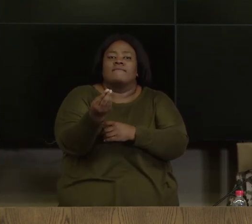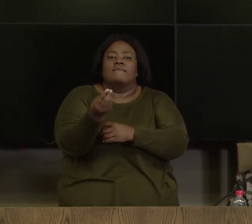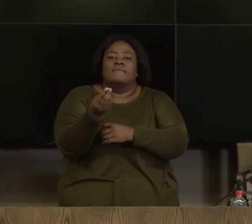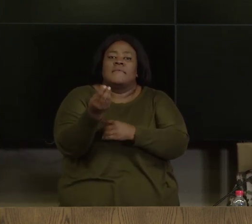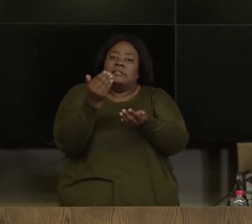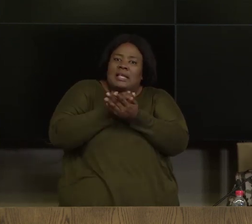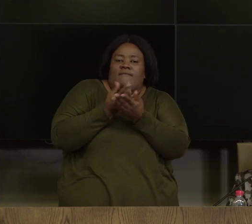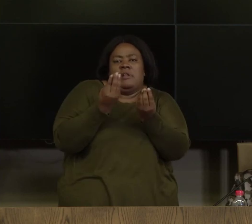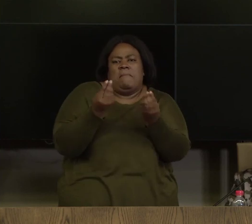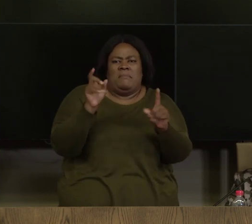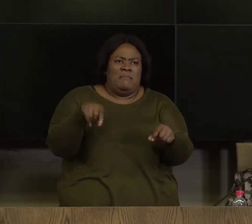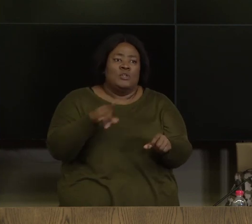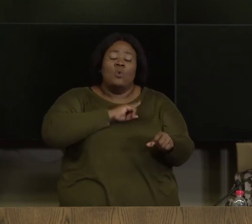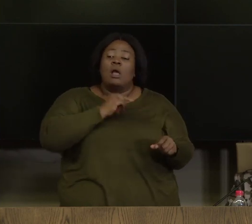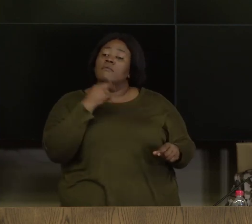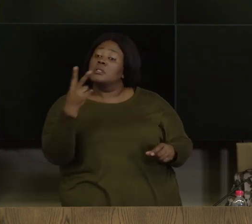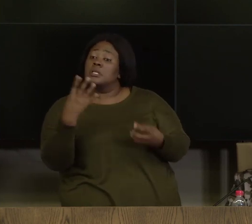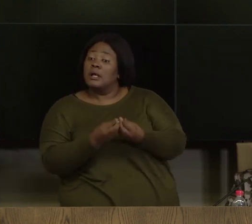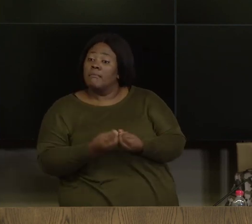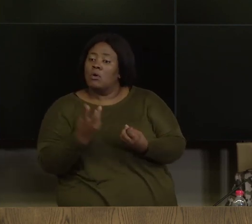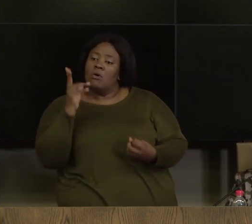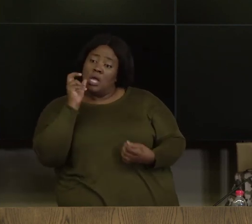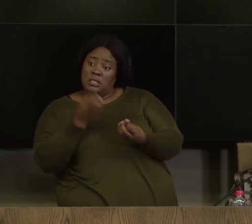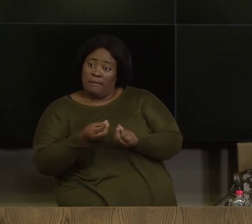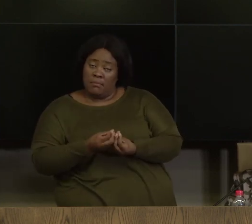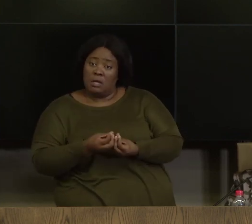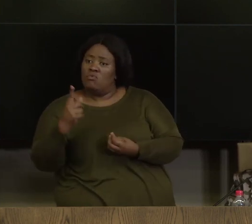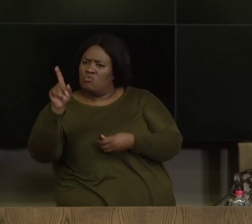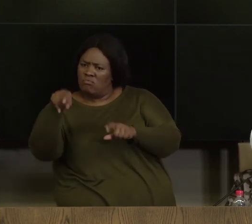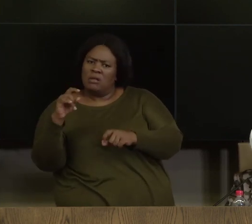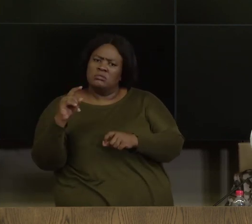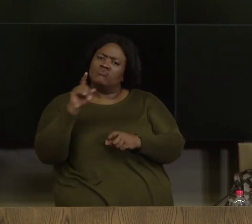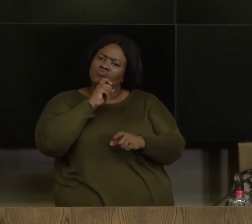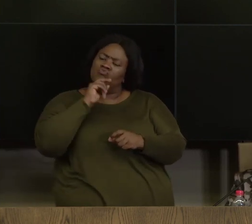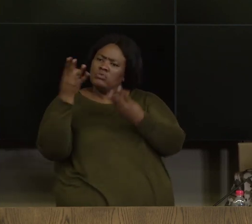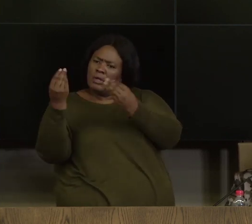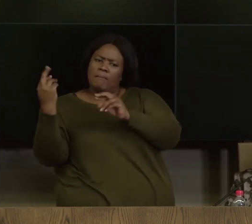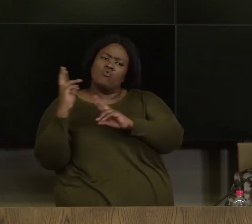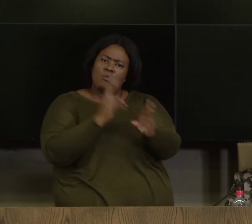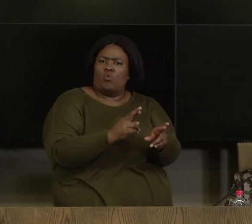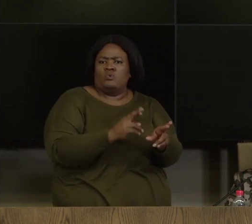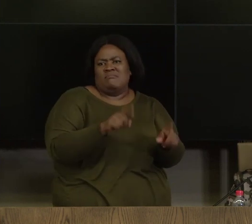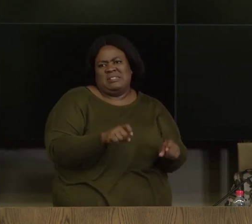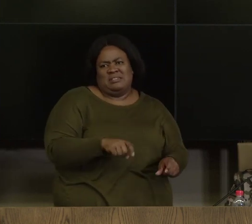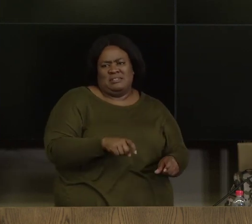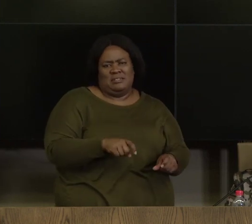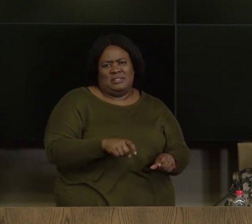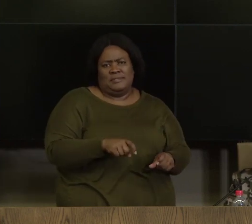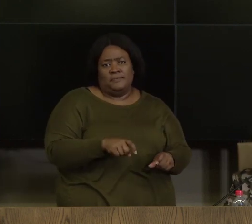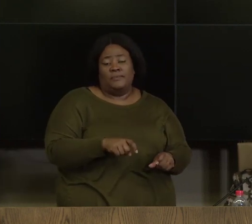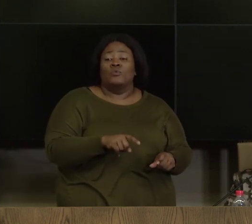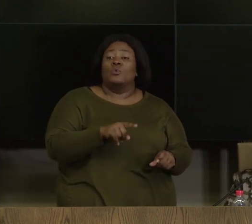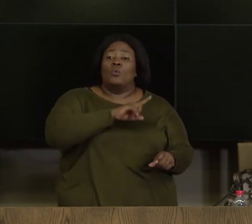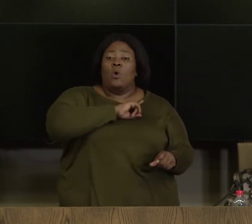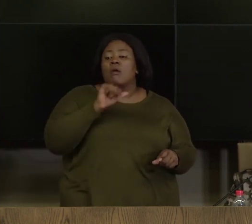to see something or hear something, nawe ufanele ukuthi uyisebenzise le nombolo, ufonele ukuthi